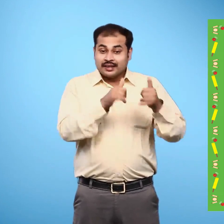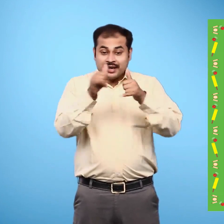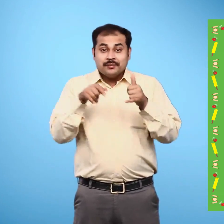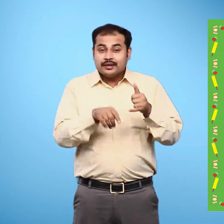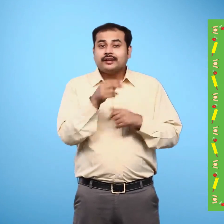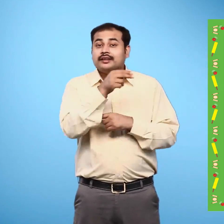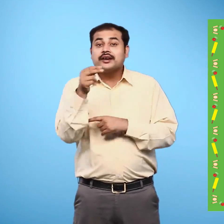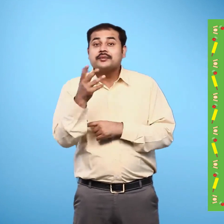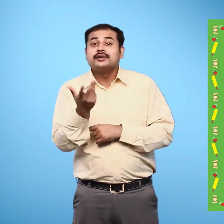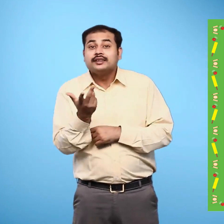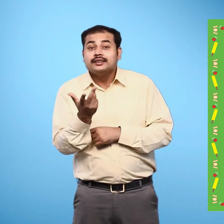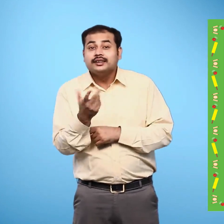titled Guess Its Name,